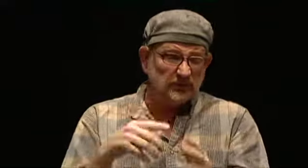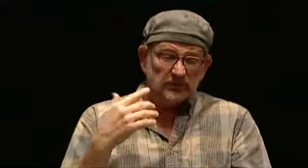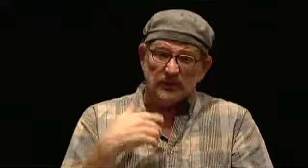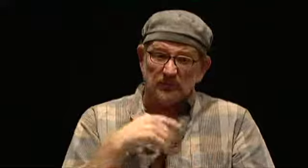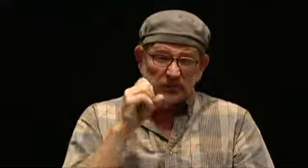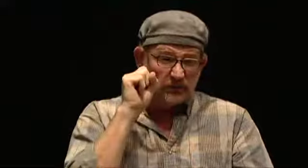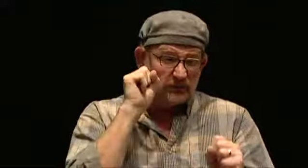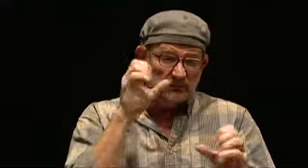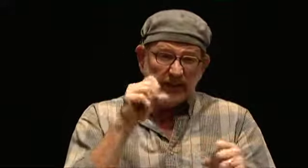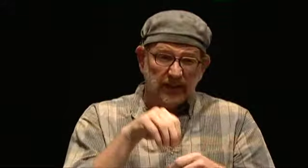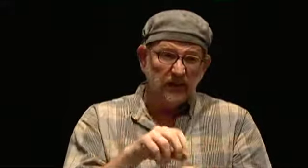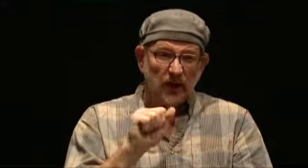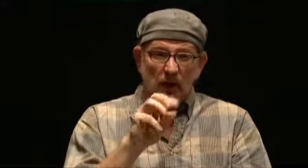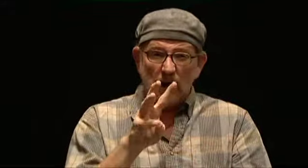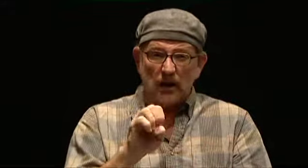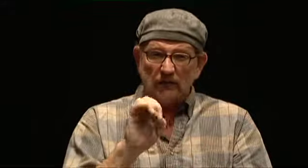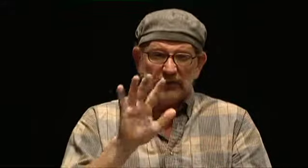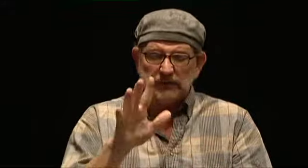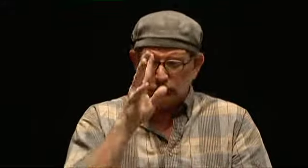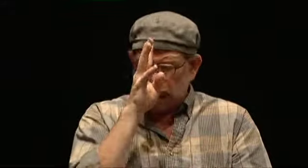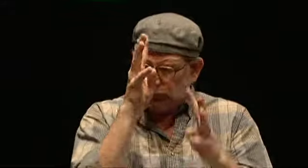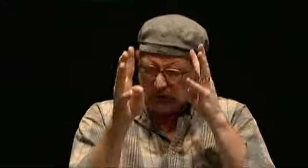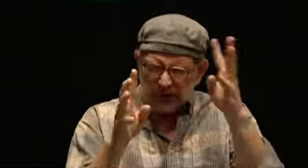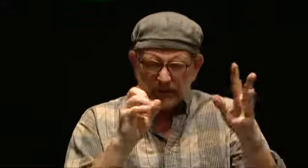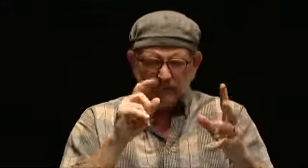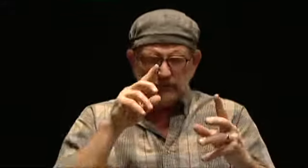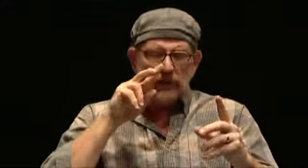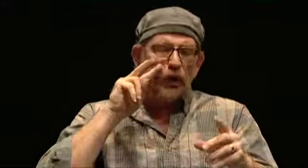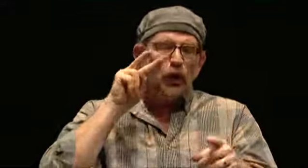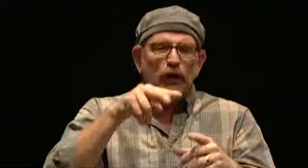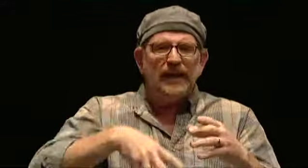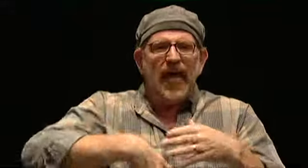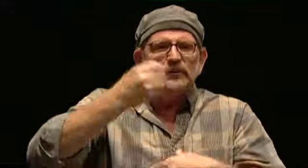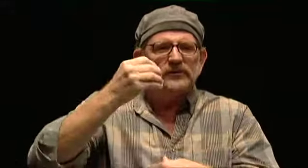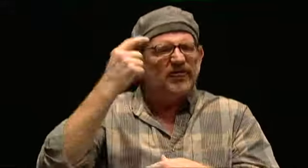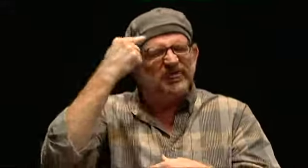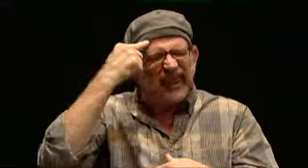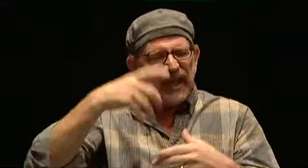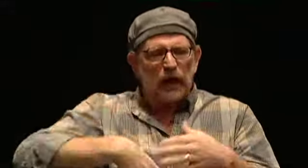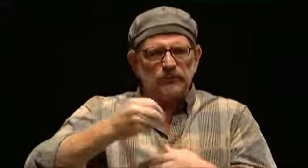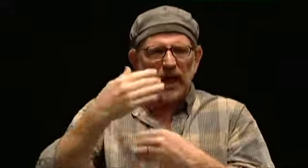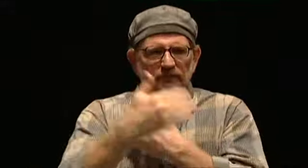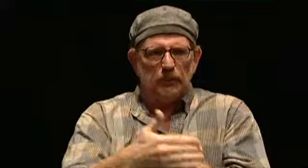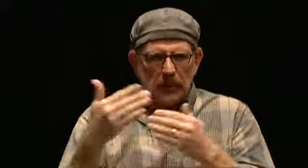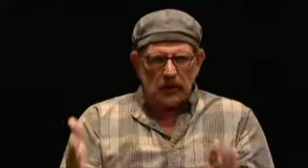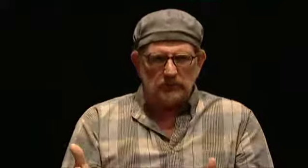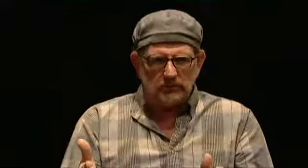genius comes into play. I'm just so in awe of his creativity, thinking outside